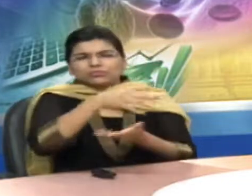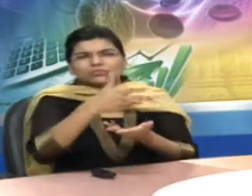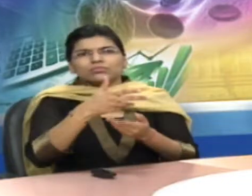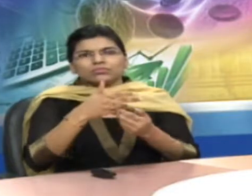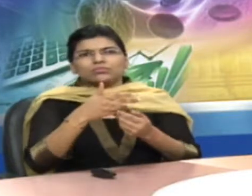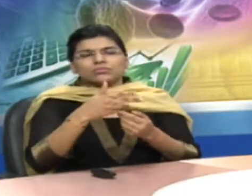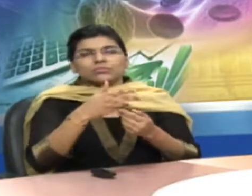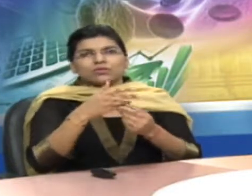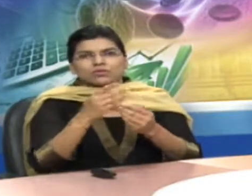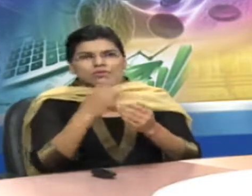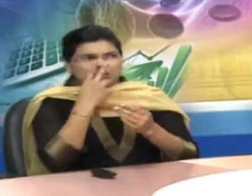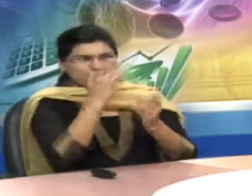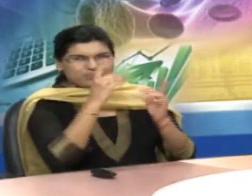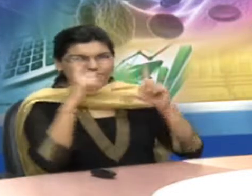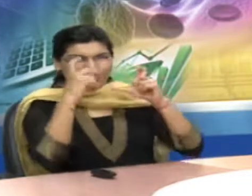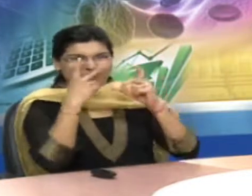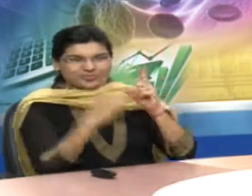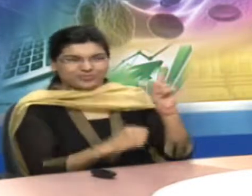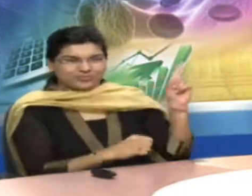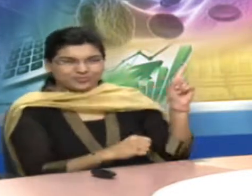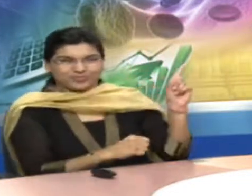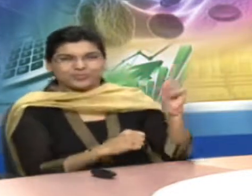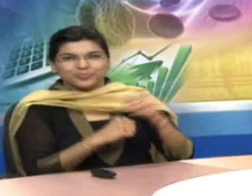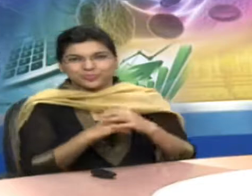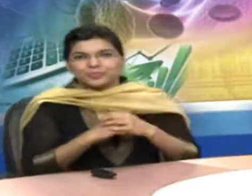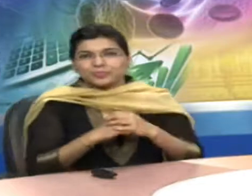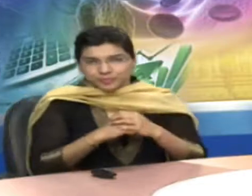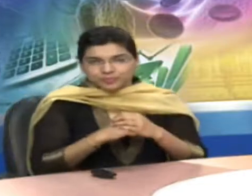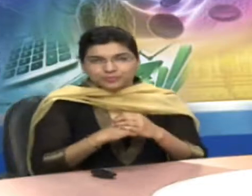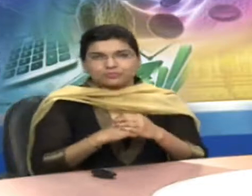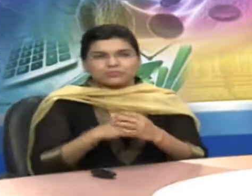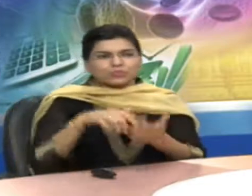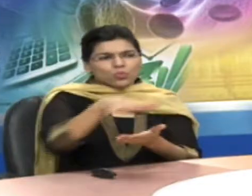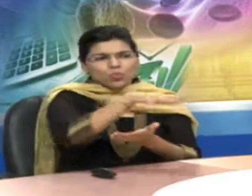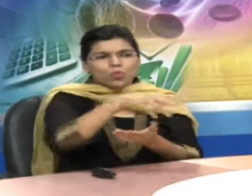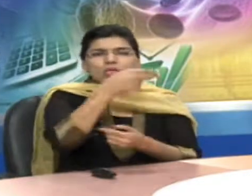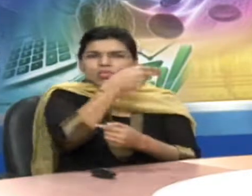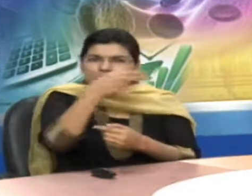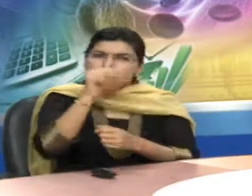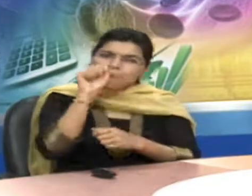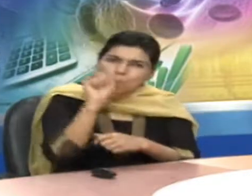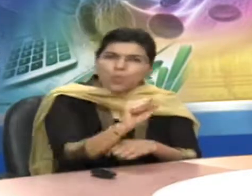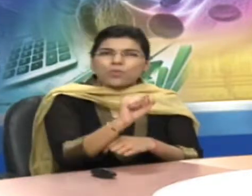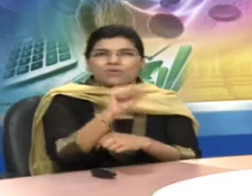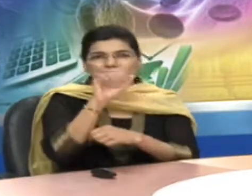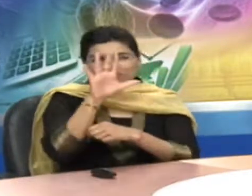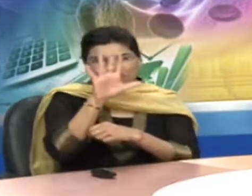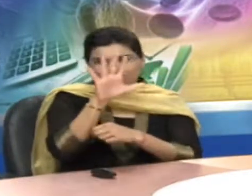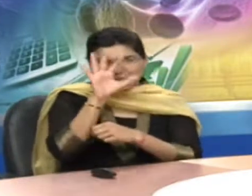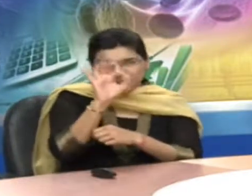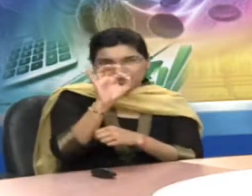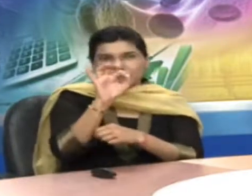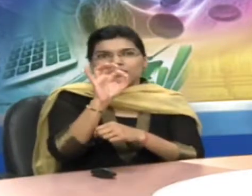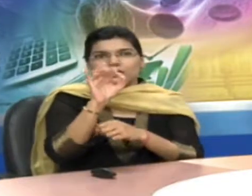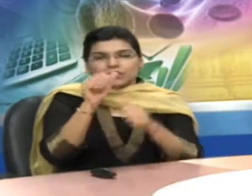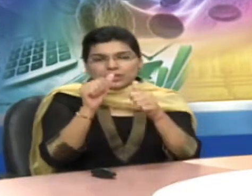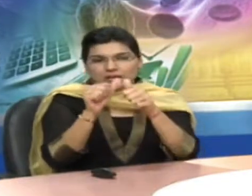a place. You can see an image of a